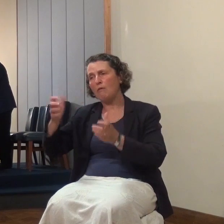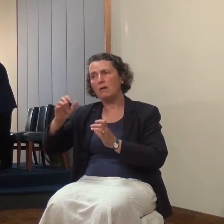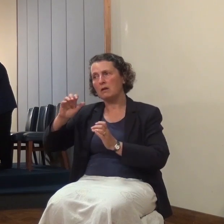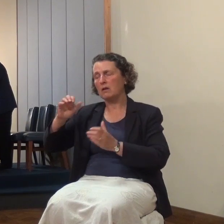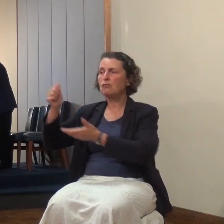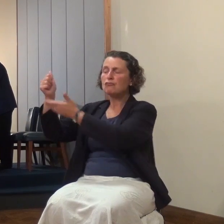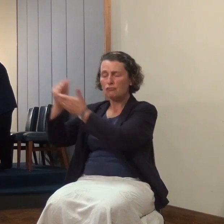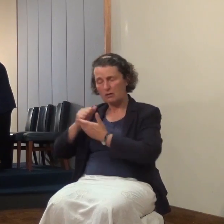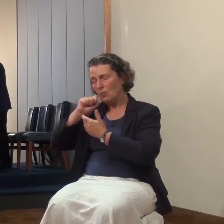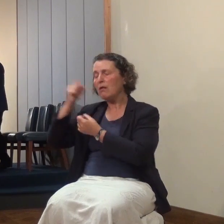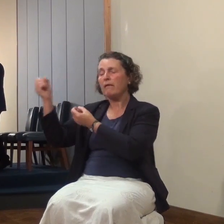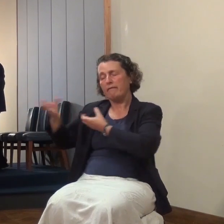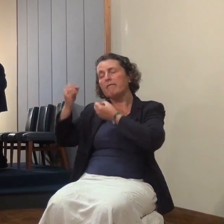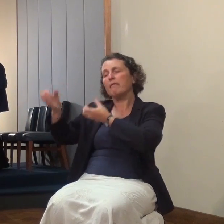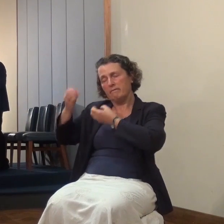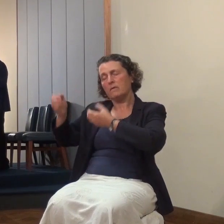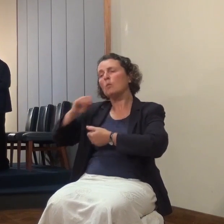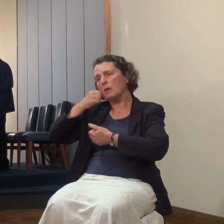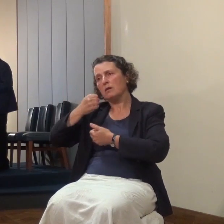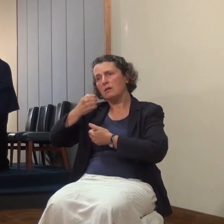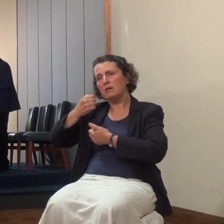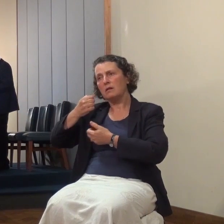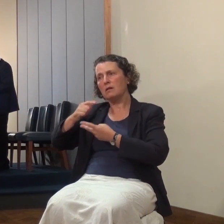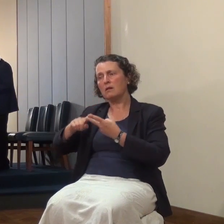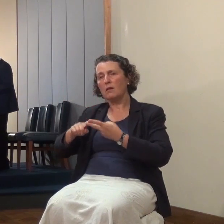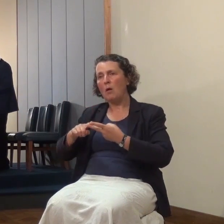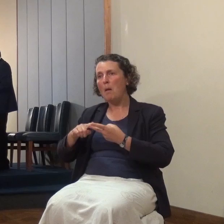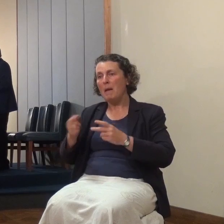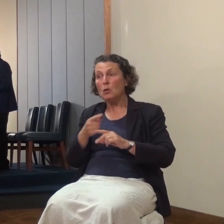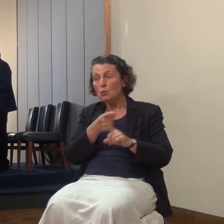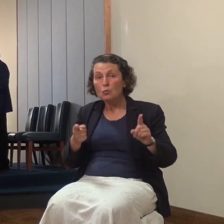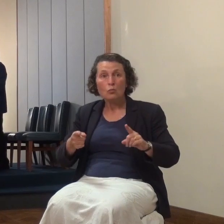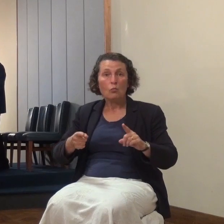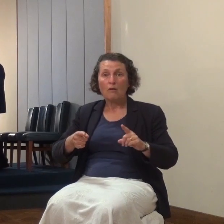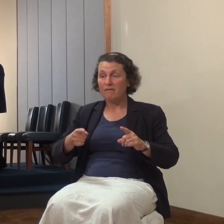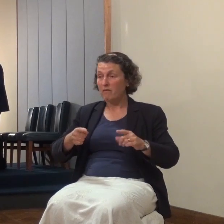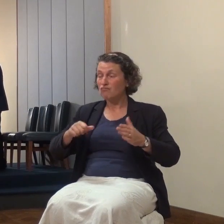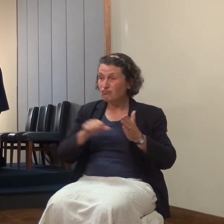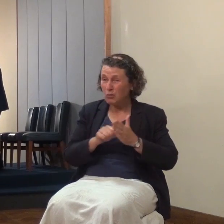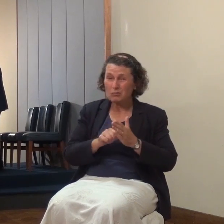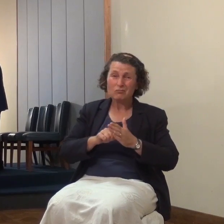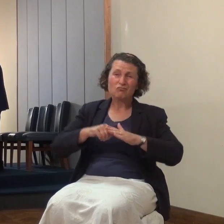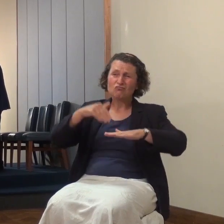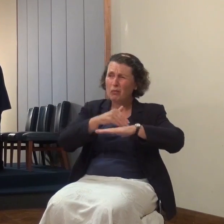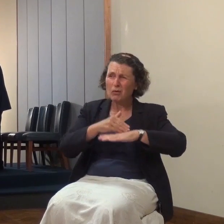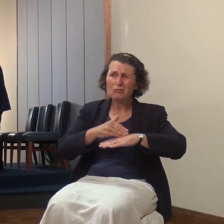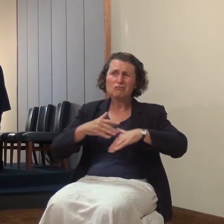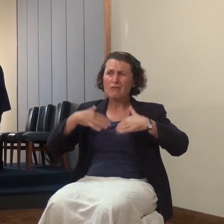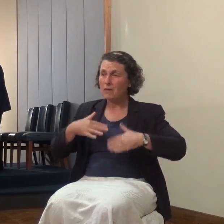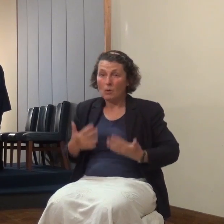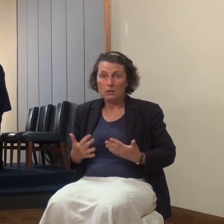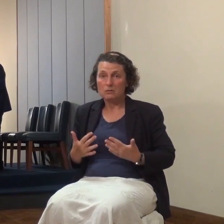come through. If we're in the midst of some shaking or sifting, be attentive, be patient, be